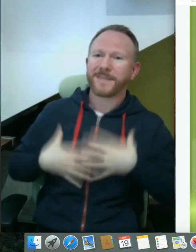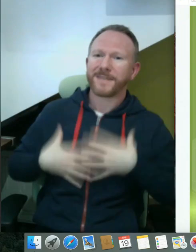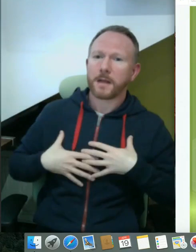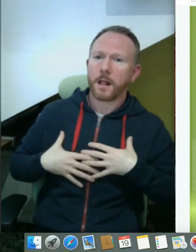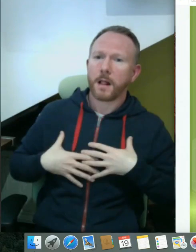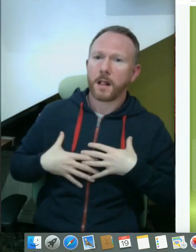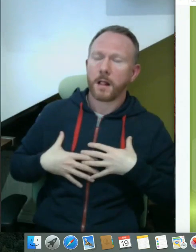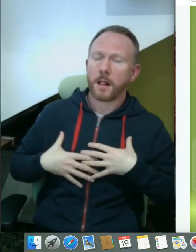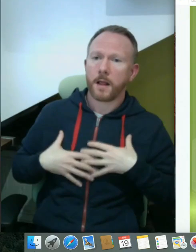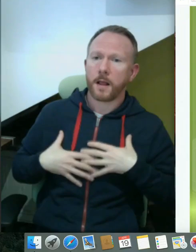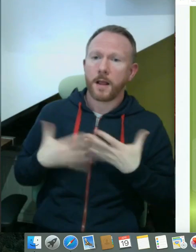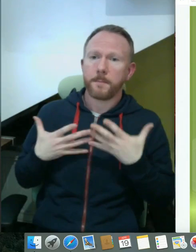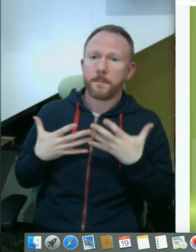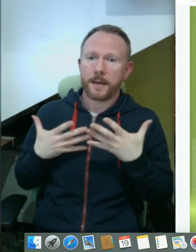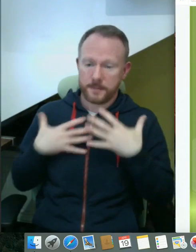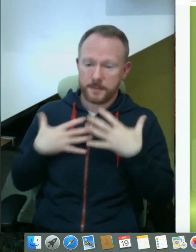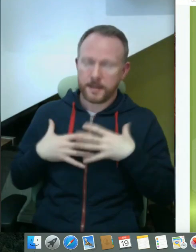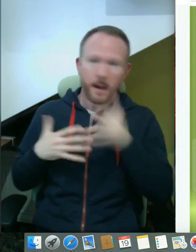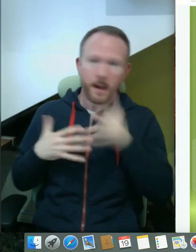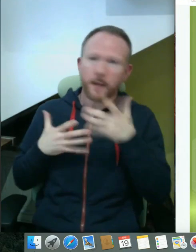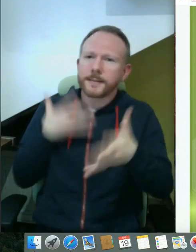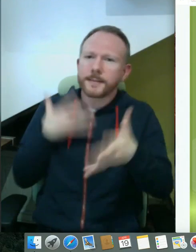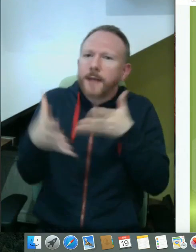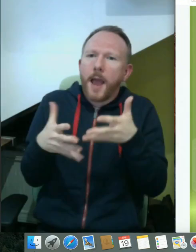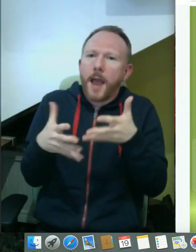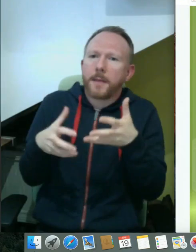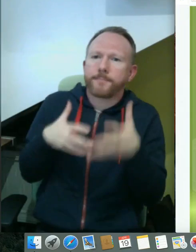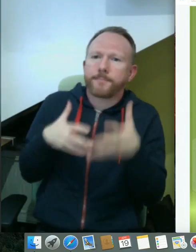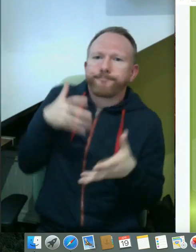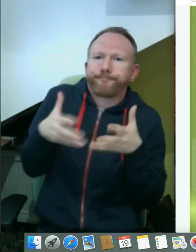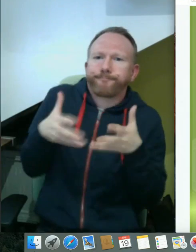will affect their use of language.